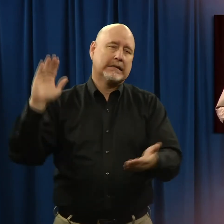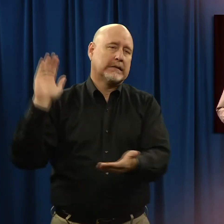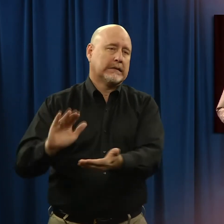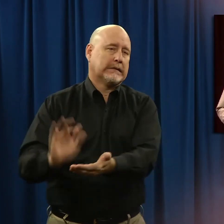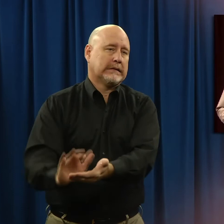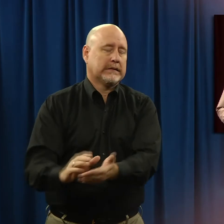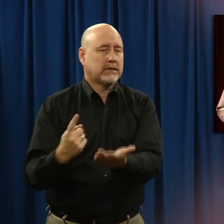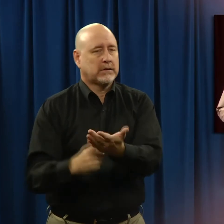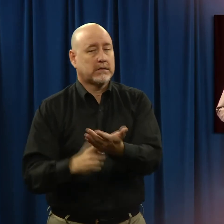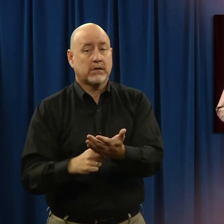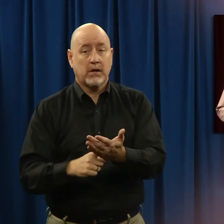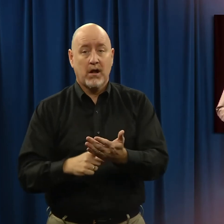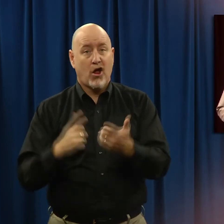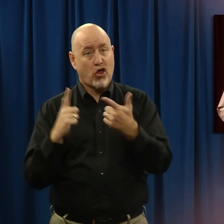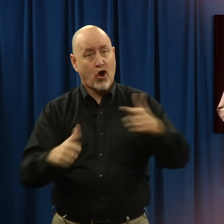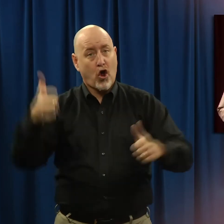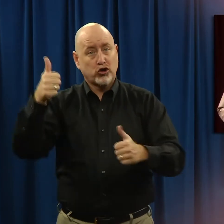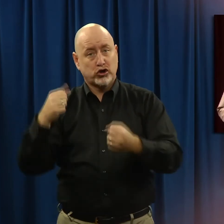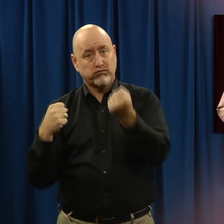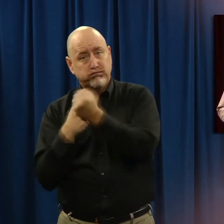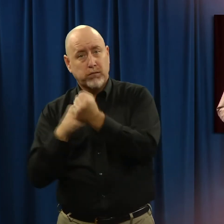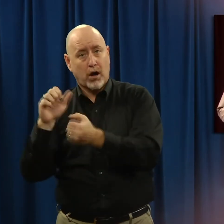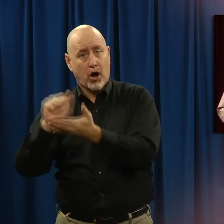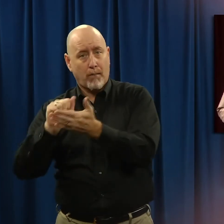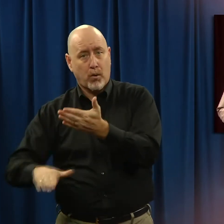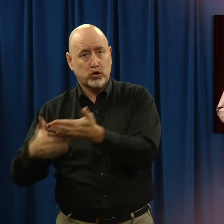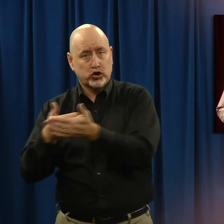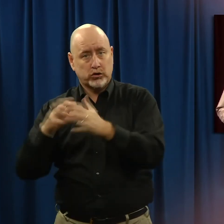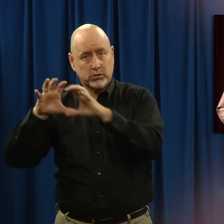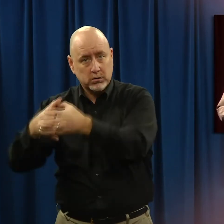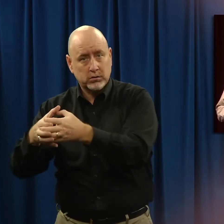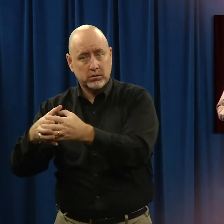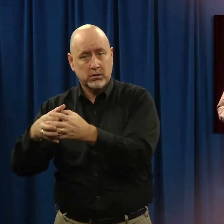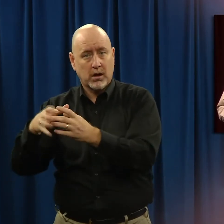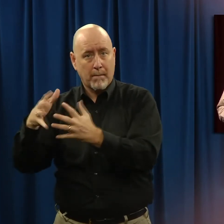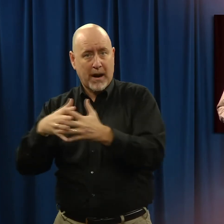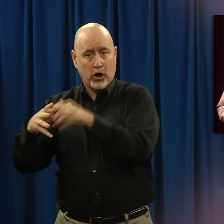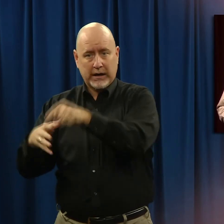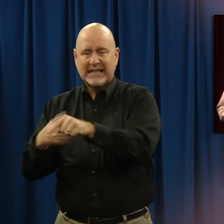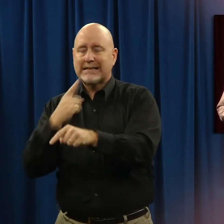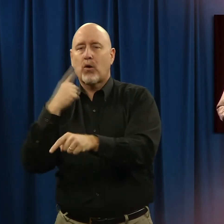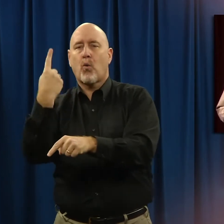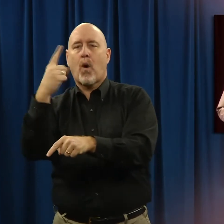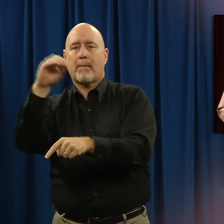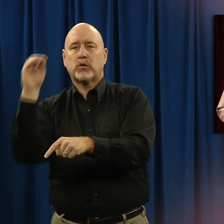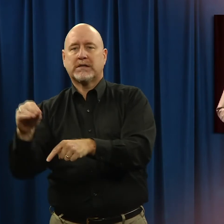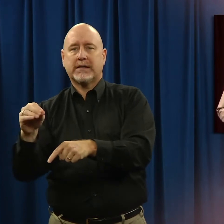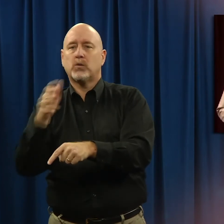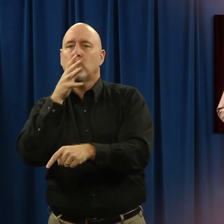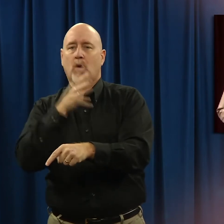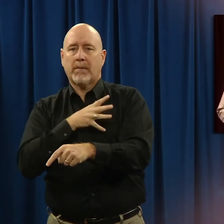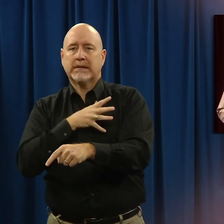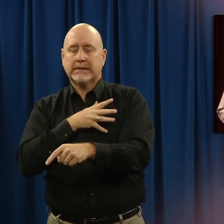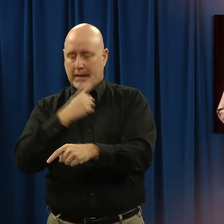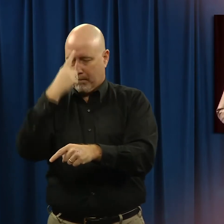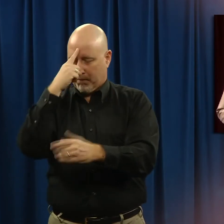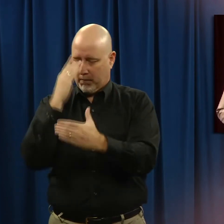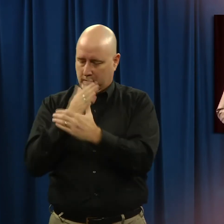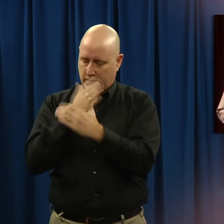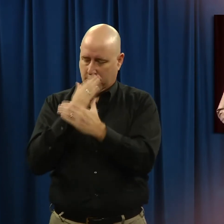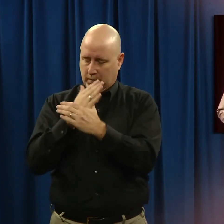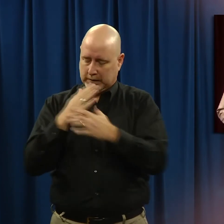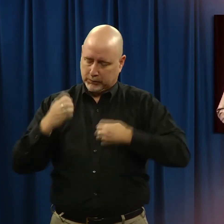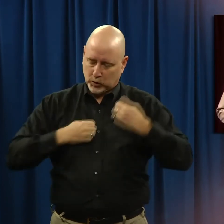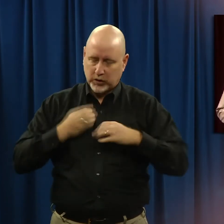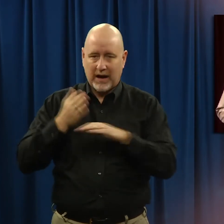of the largest pro-abortion organizations in America claims that only 1% of women suffer problematic mental health issues after